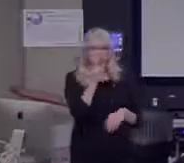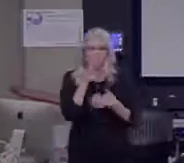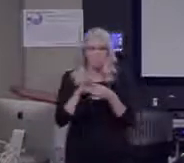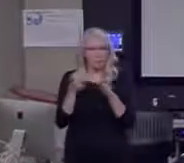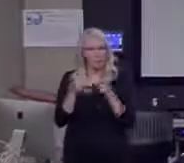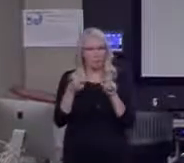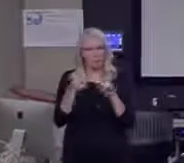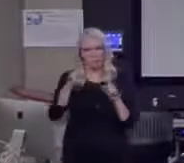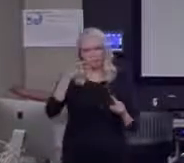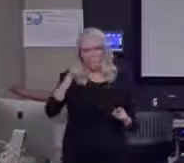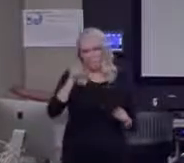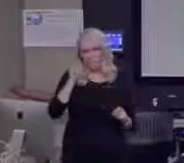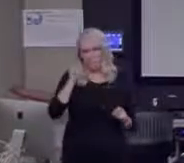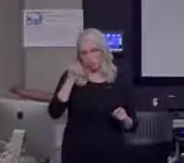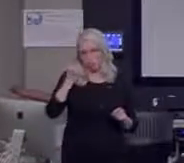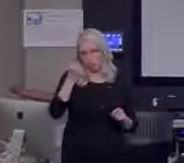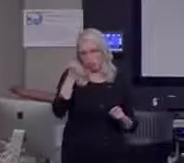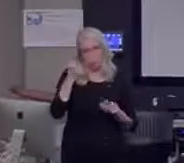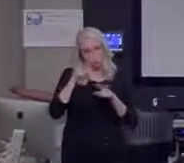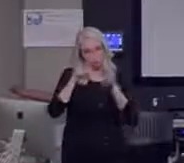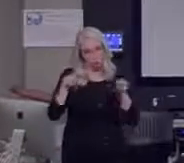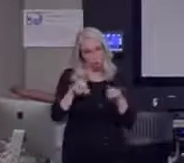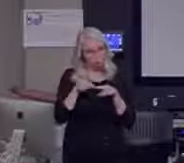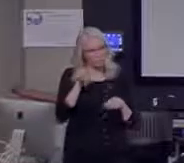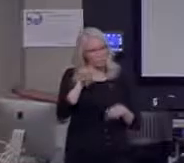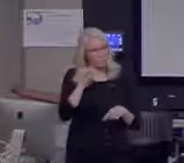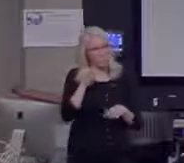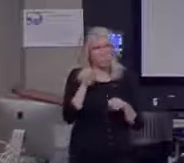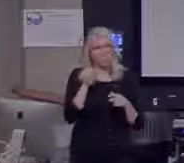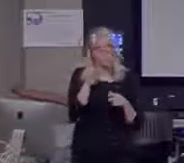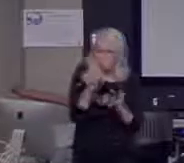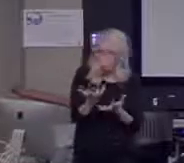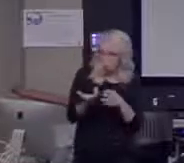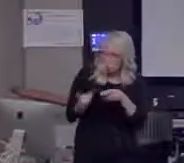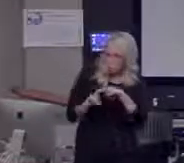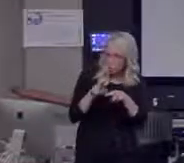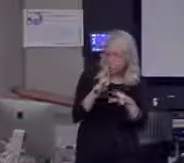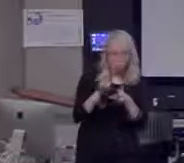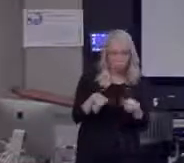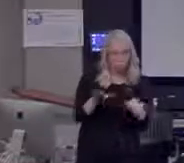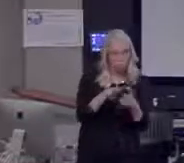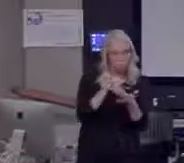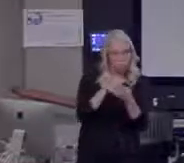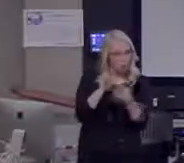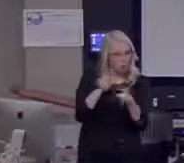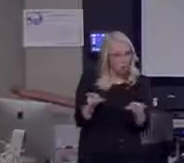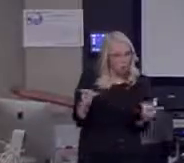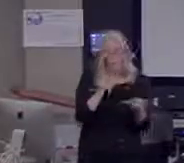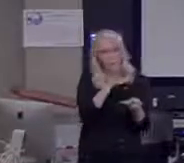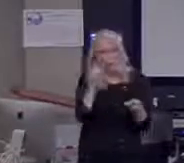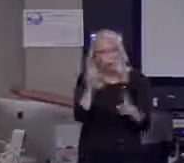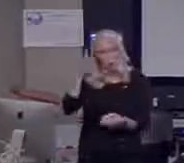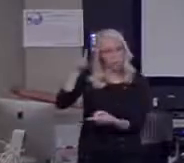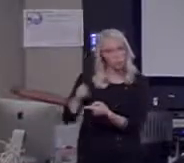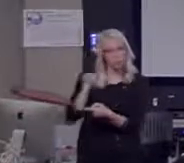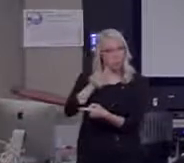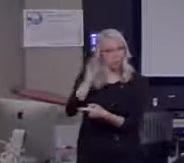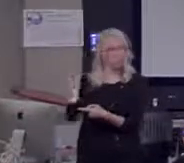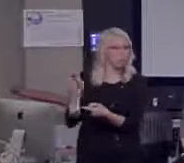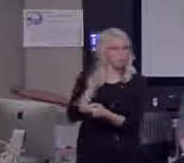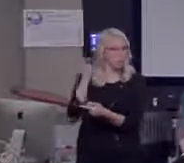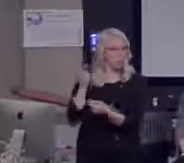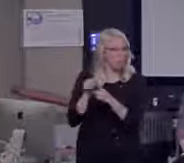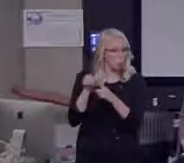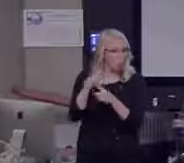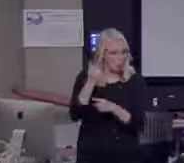Pasteur's quadrant is, if you want to increase children's language and you want to reduce the 30 million word gap, focusing